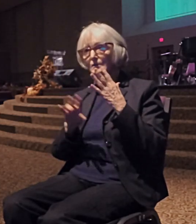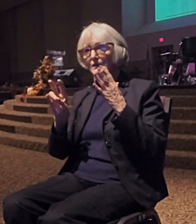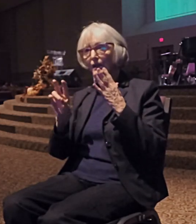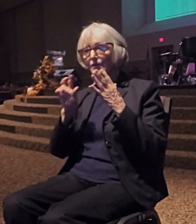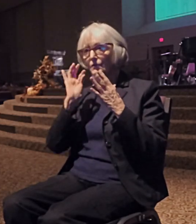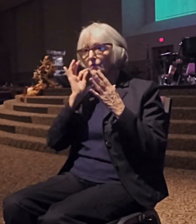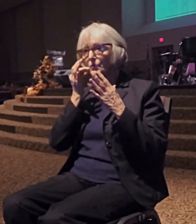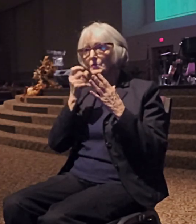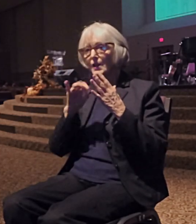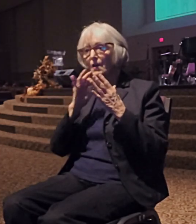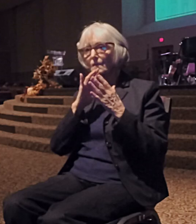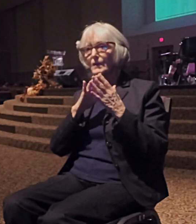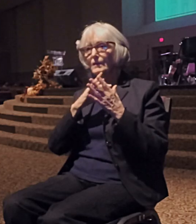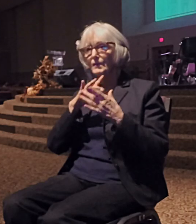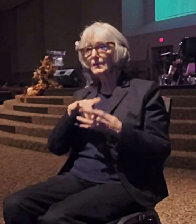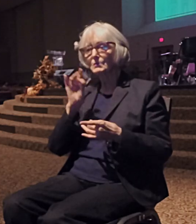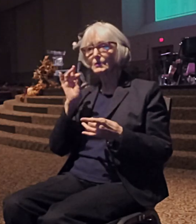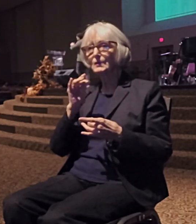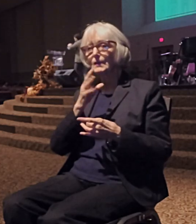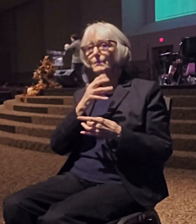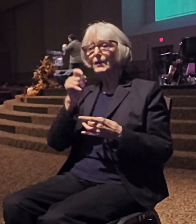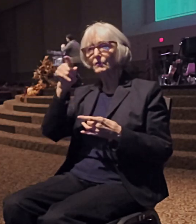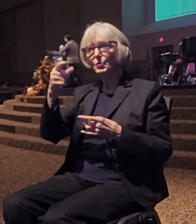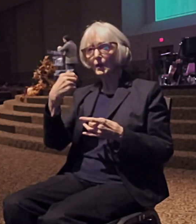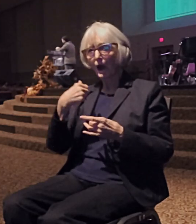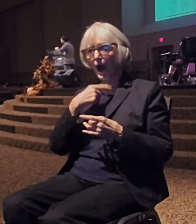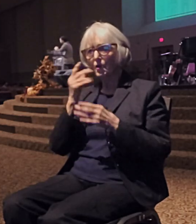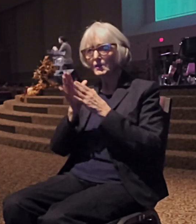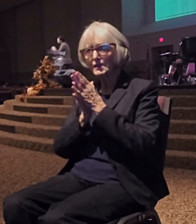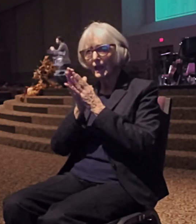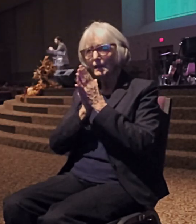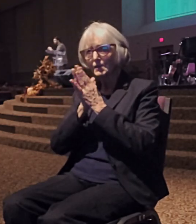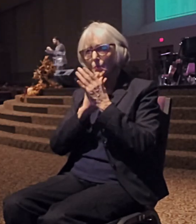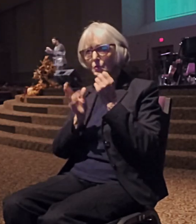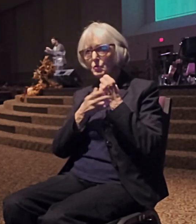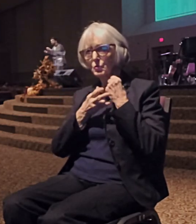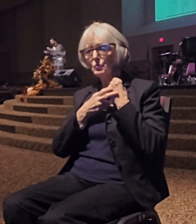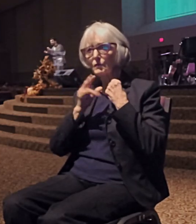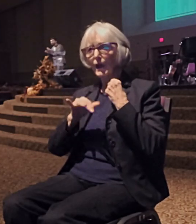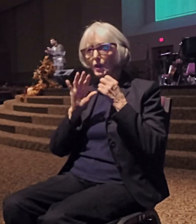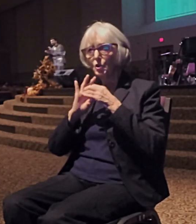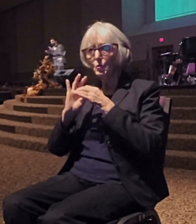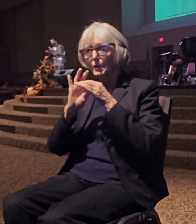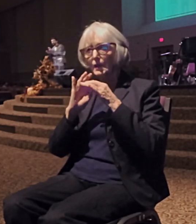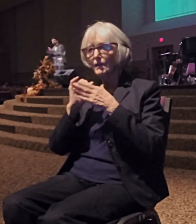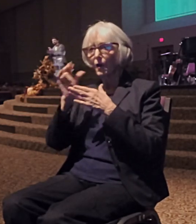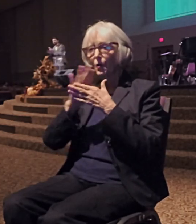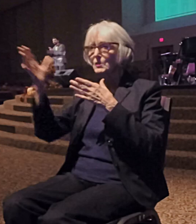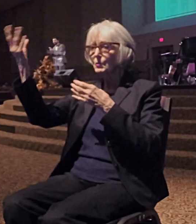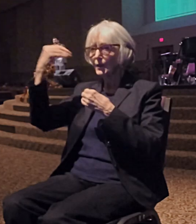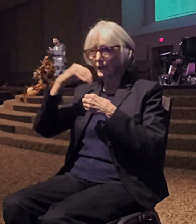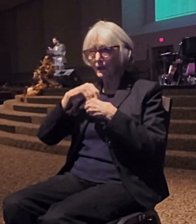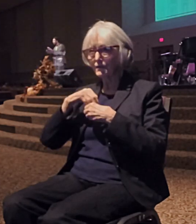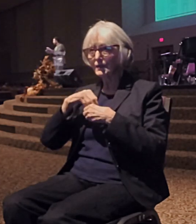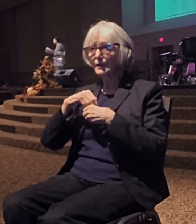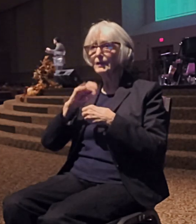self-control. It says that you and I prove zealous to preserve that unity which the Holy Spirit gives delightfully